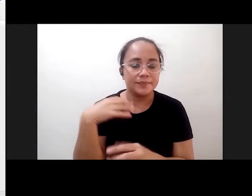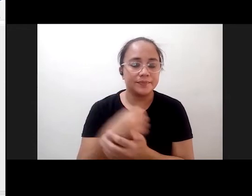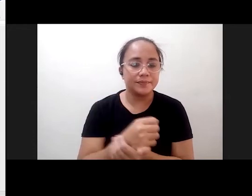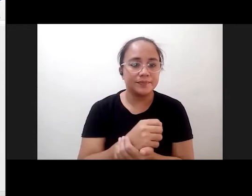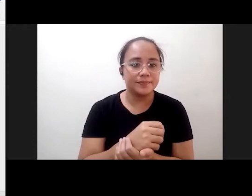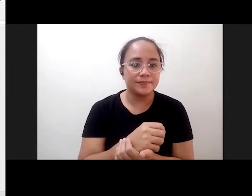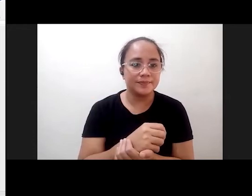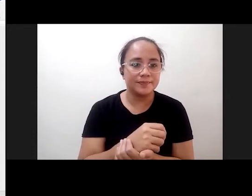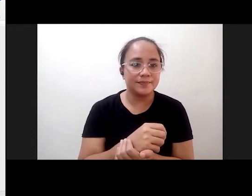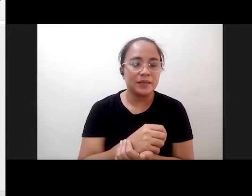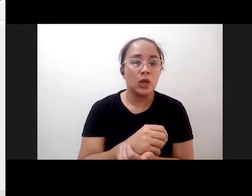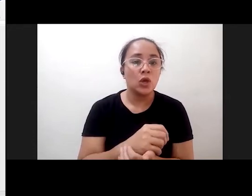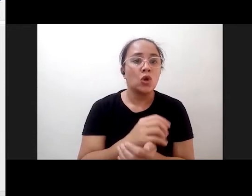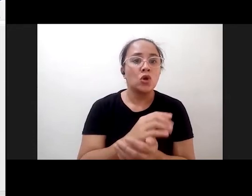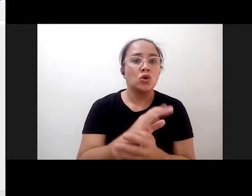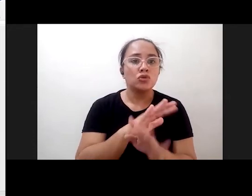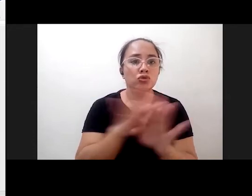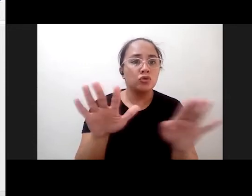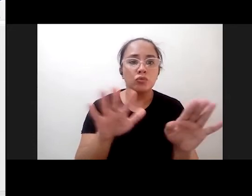Don't make two spaces.